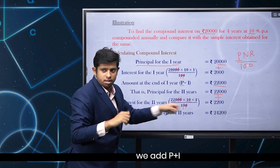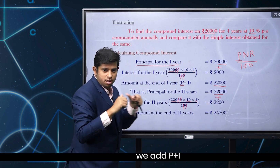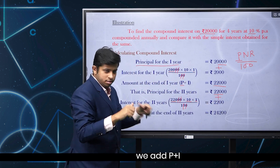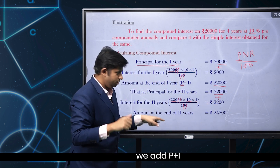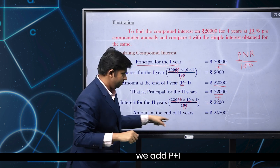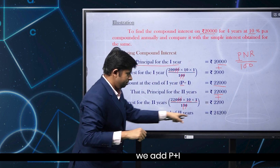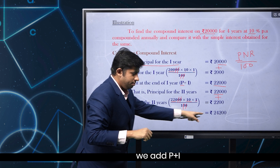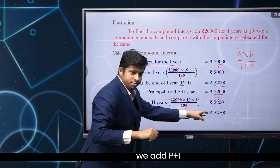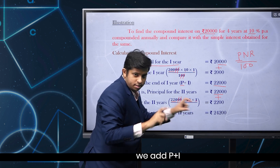I,